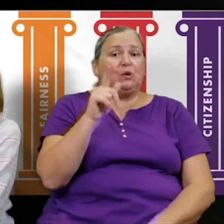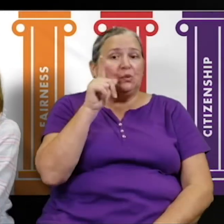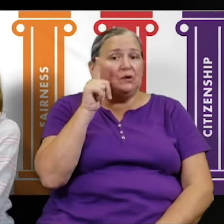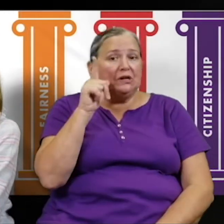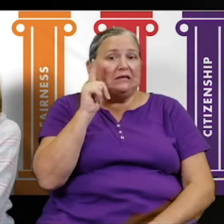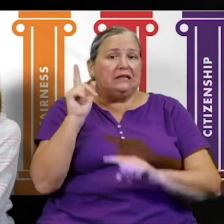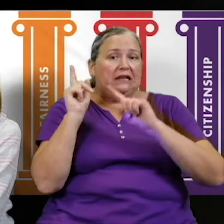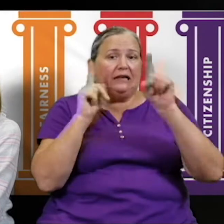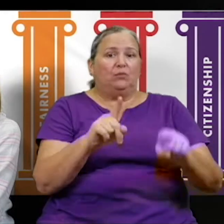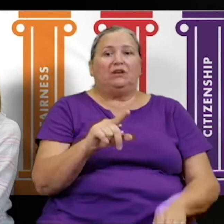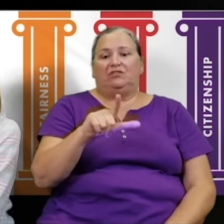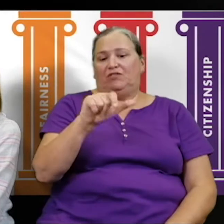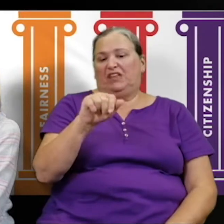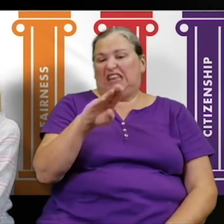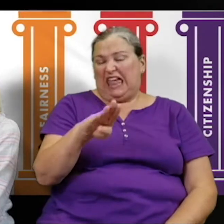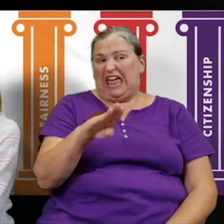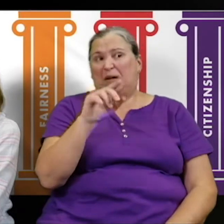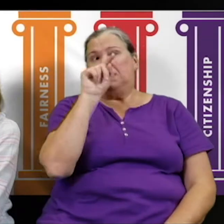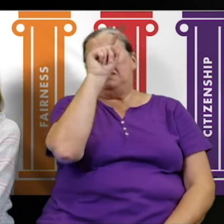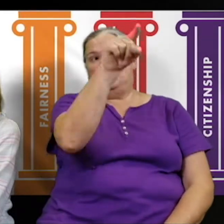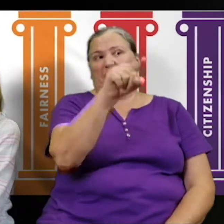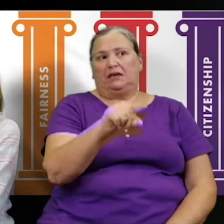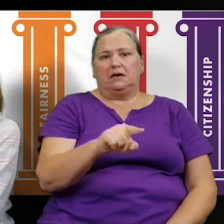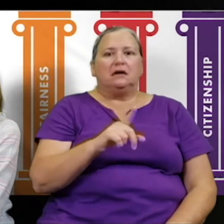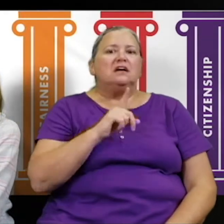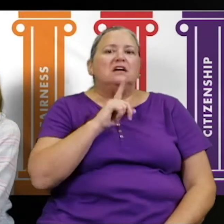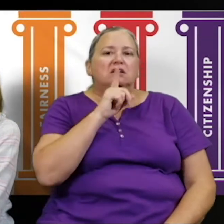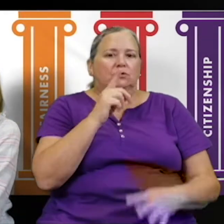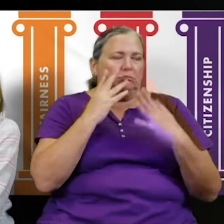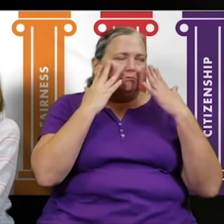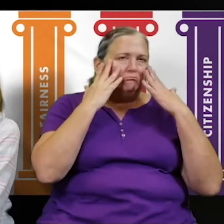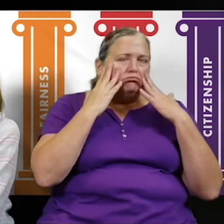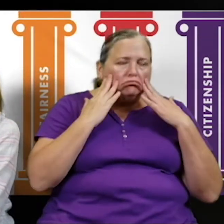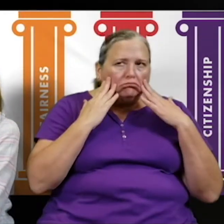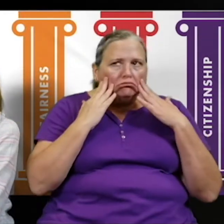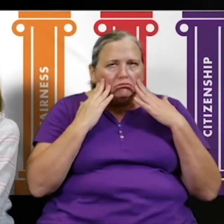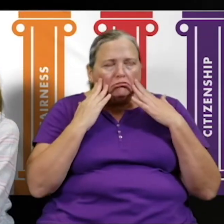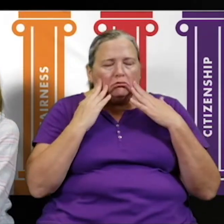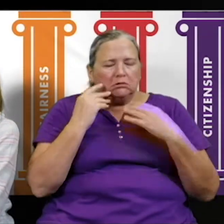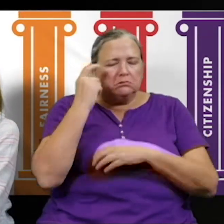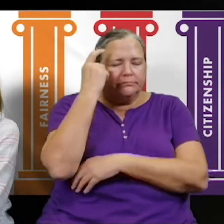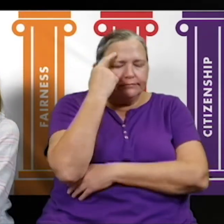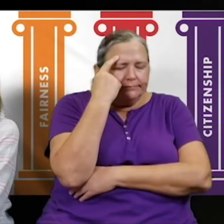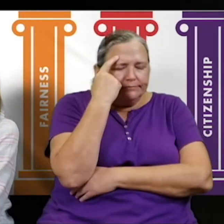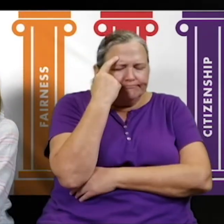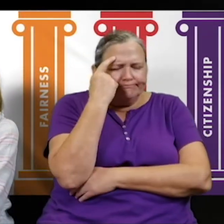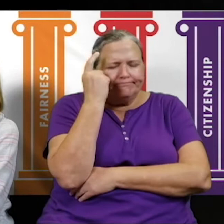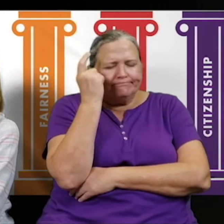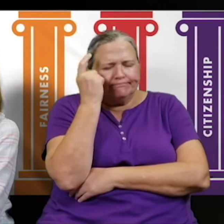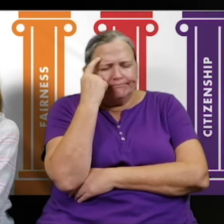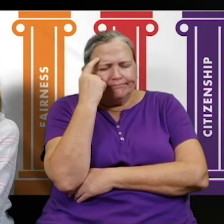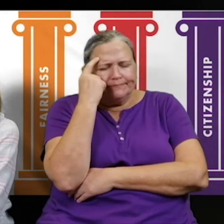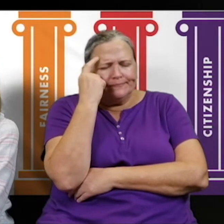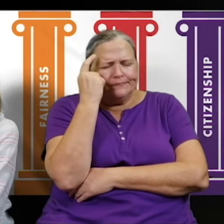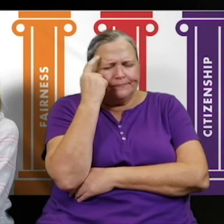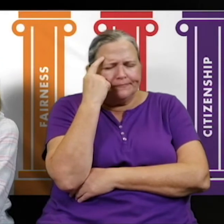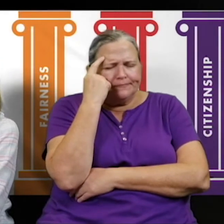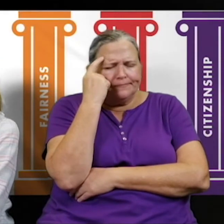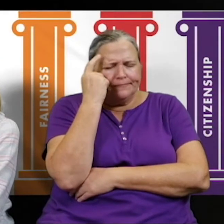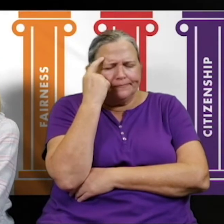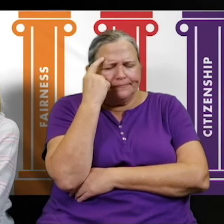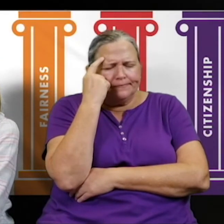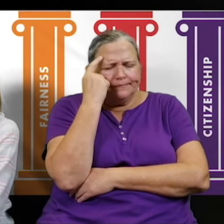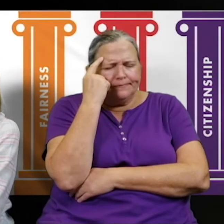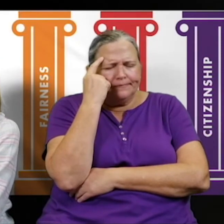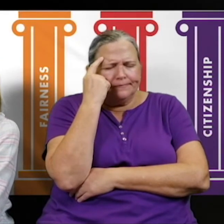the light bulb lab. She was still very sad. She thought and she thought and she thought,